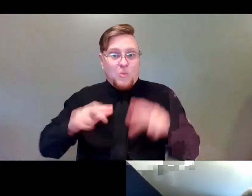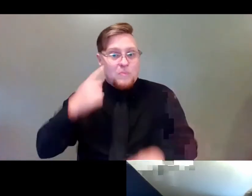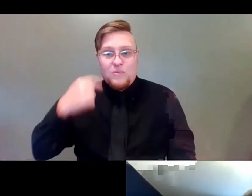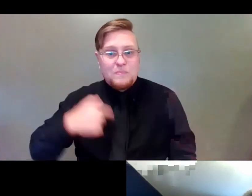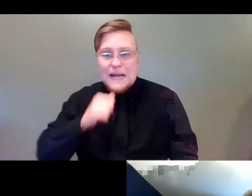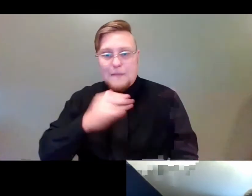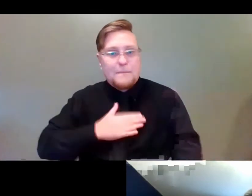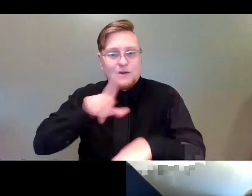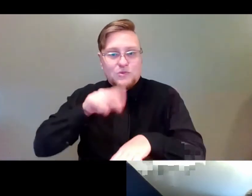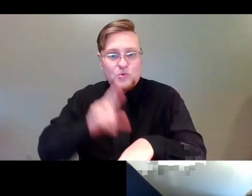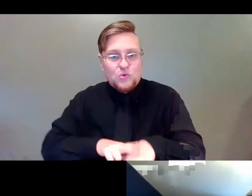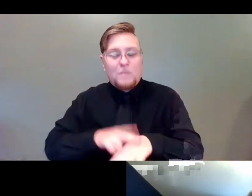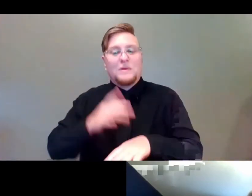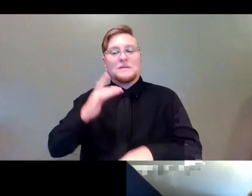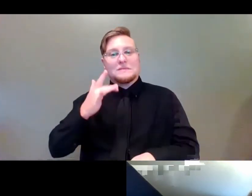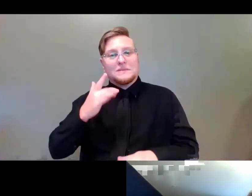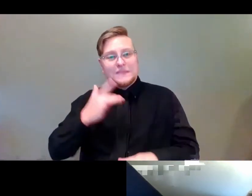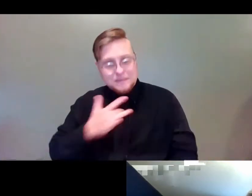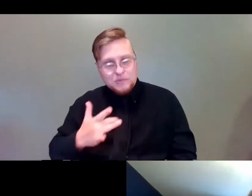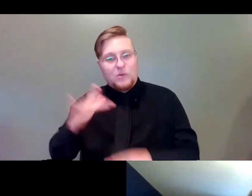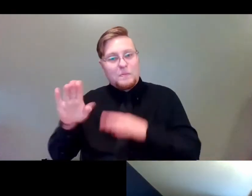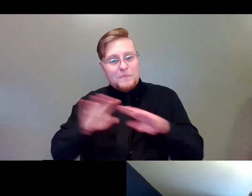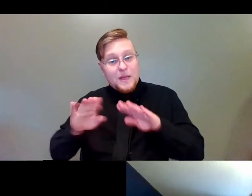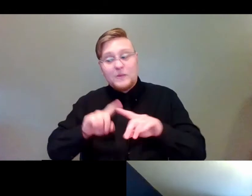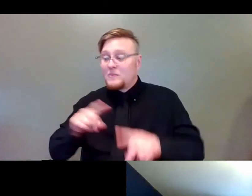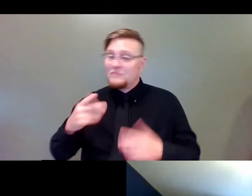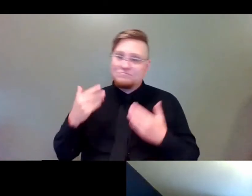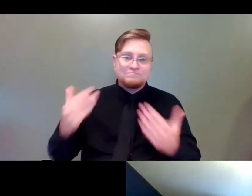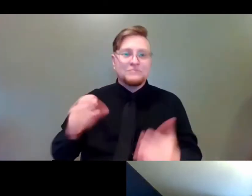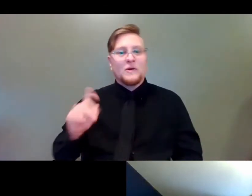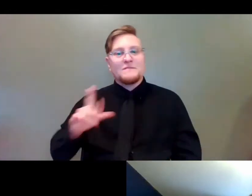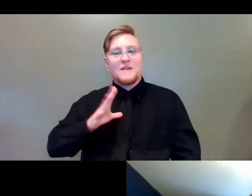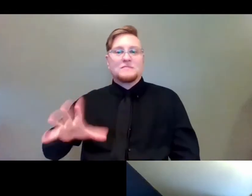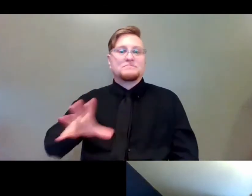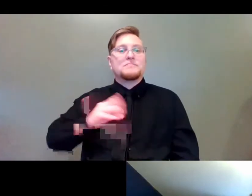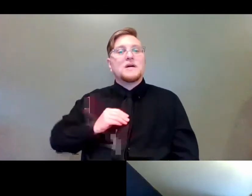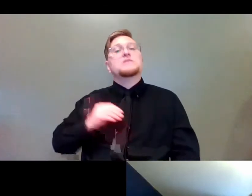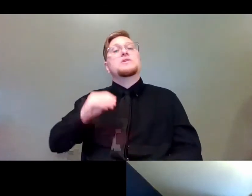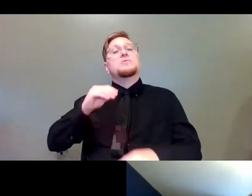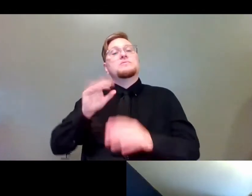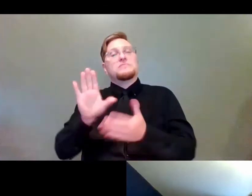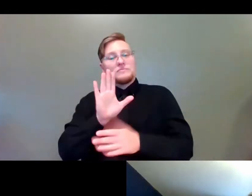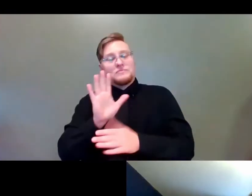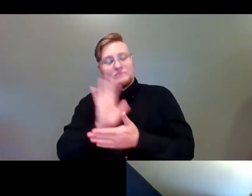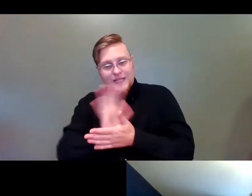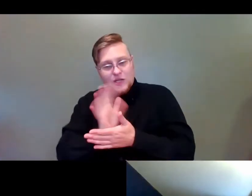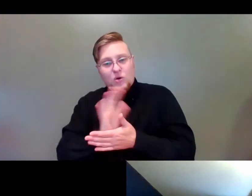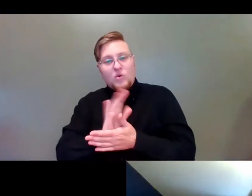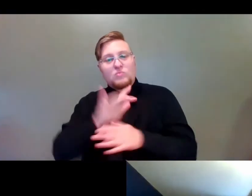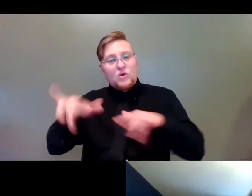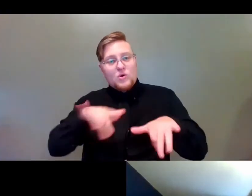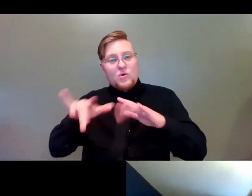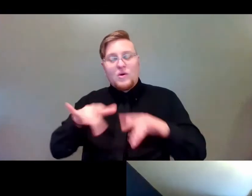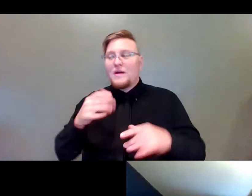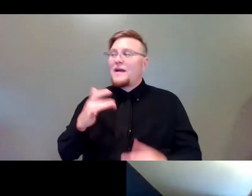I do. And then we videoed it. And so I thought, I've been saying the same thing for so long,